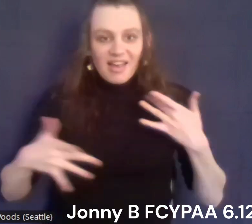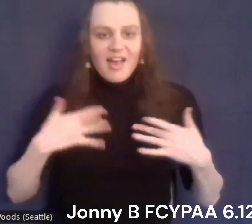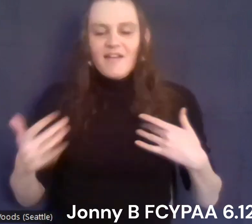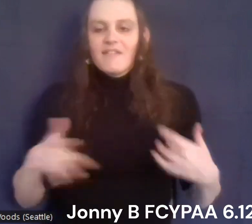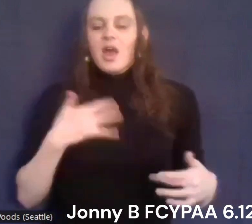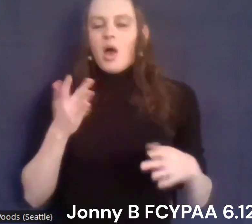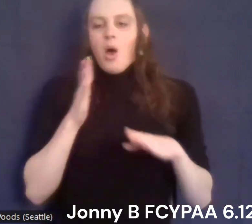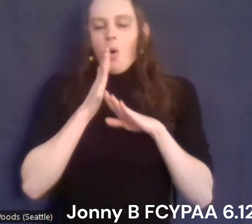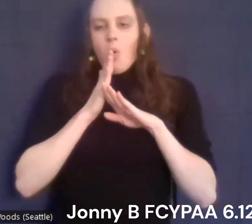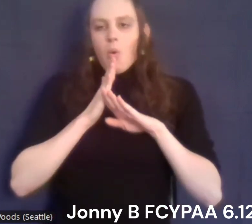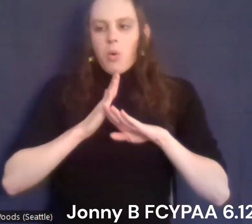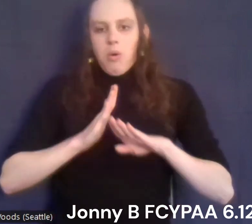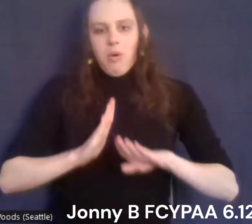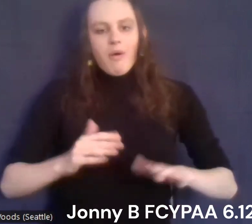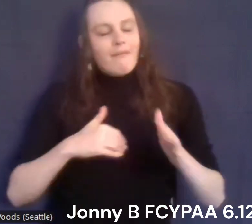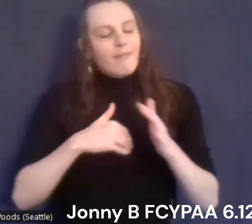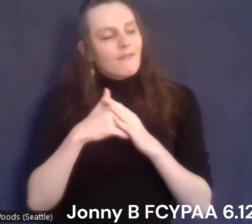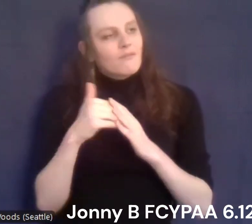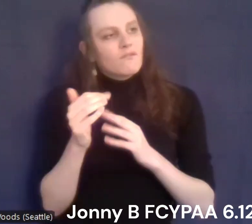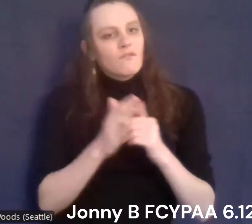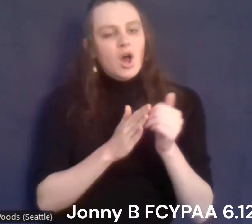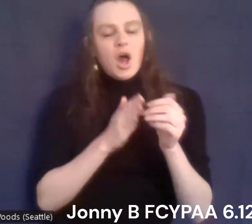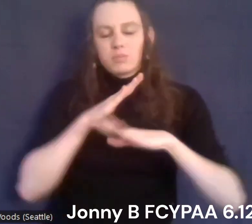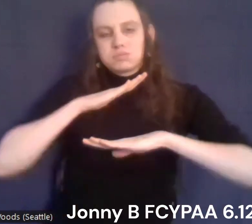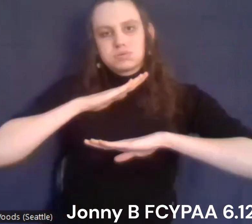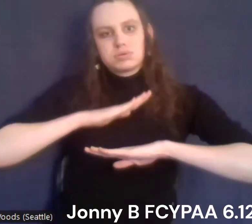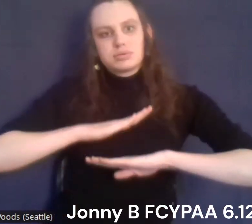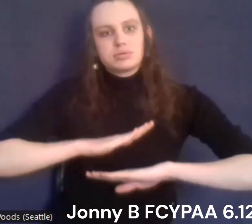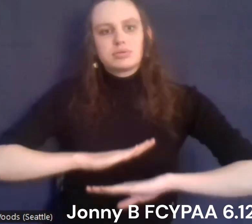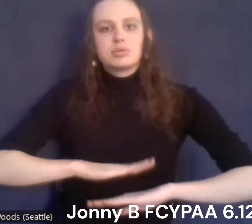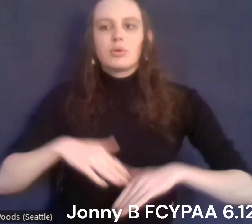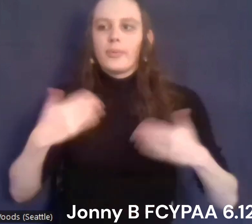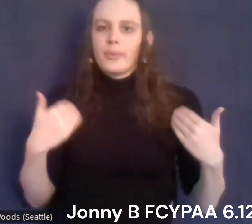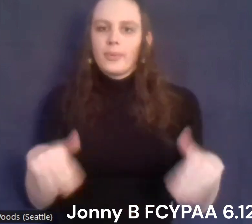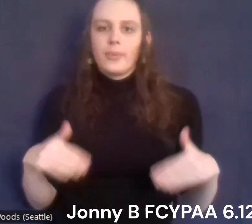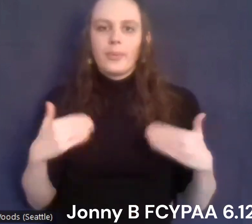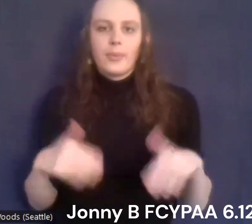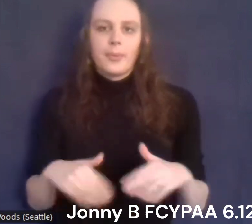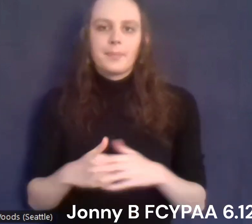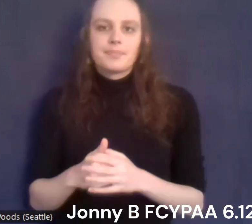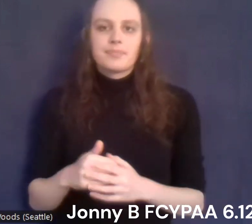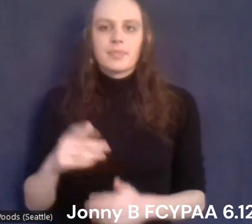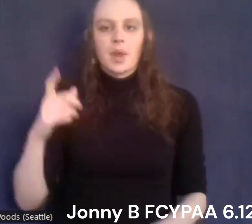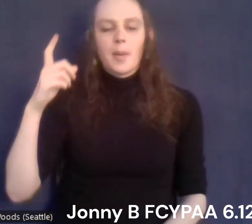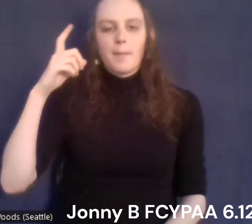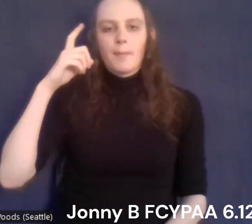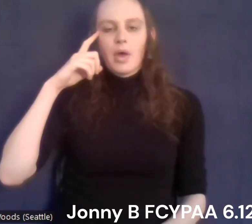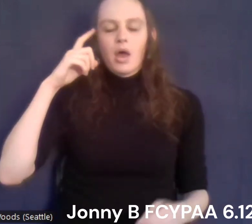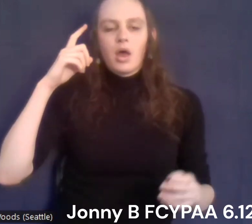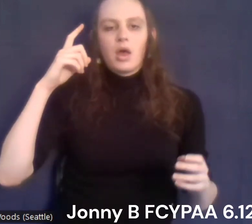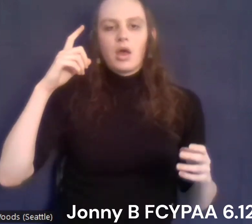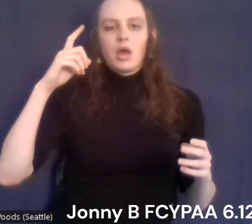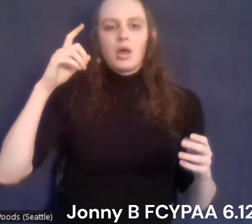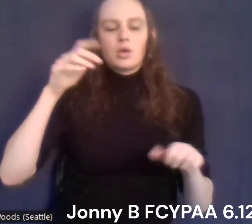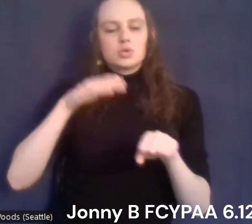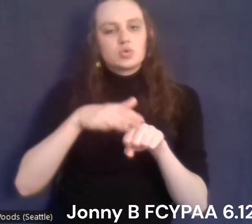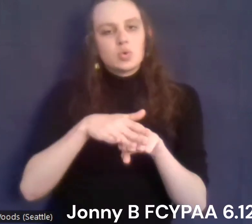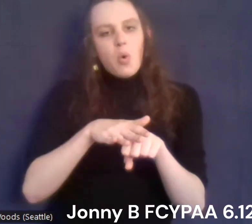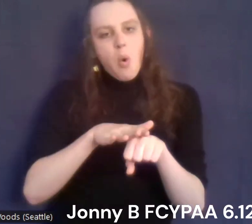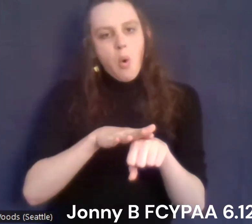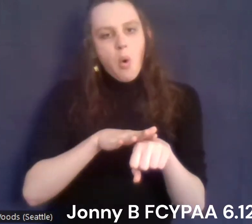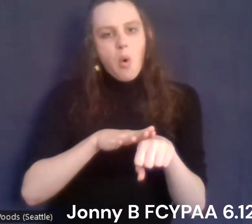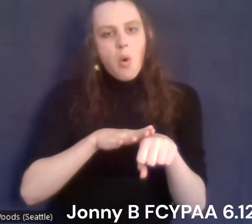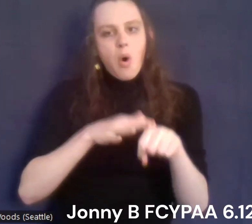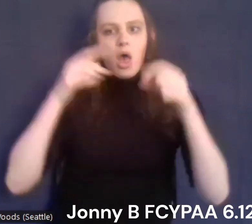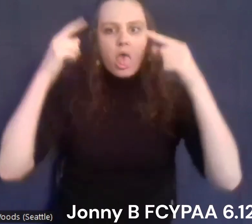that comfort, kind of that serenity over me to where the mind kind of was starting to slow down. I wasn't thinking as